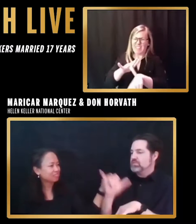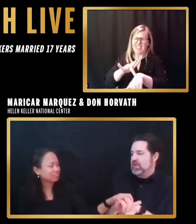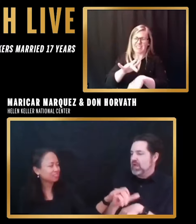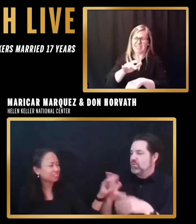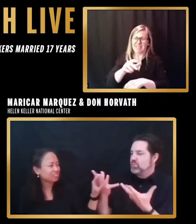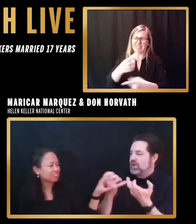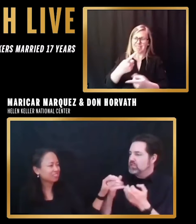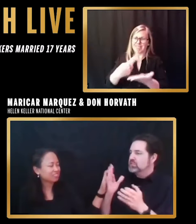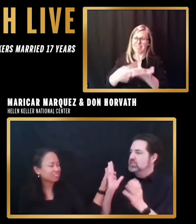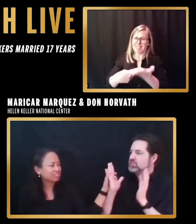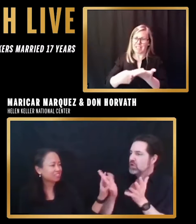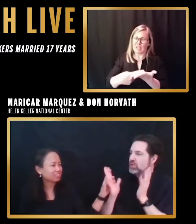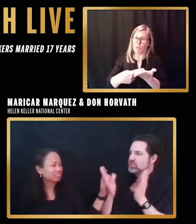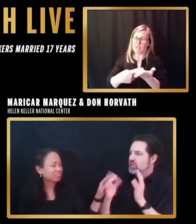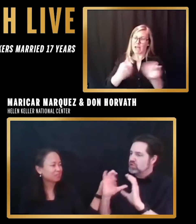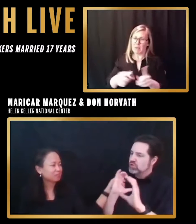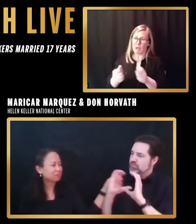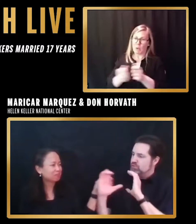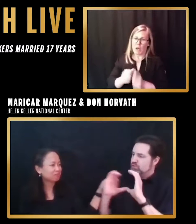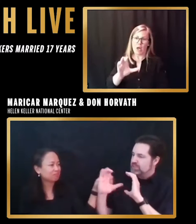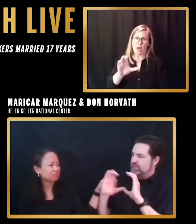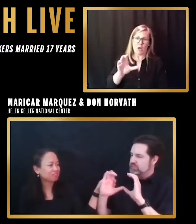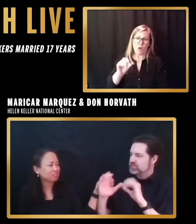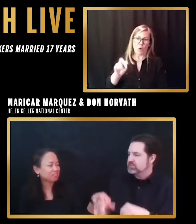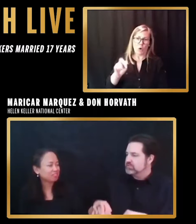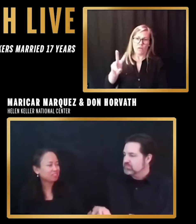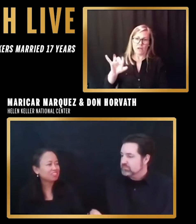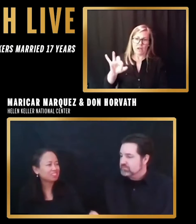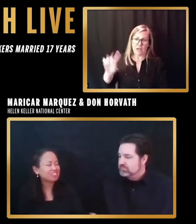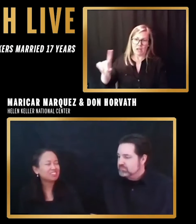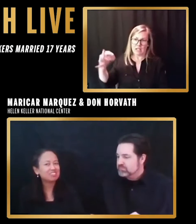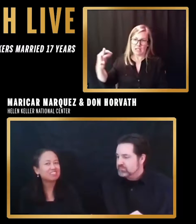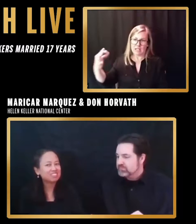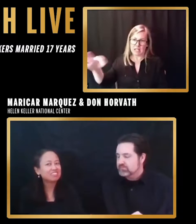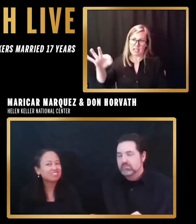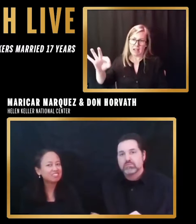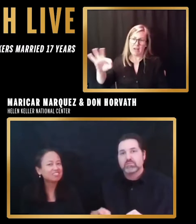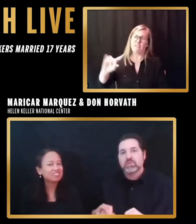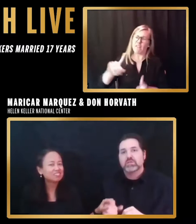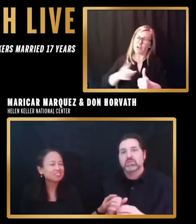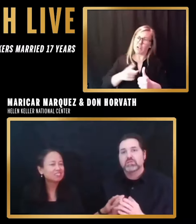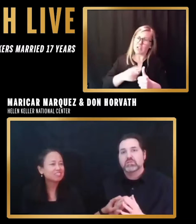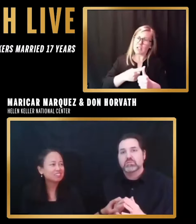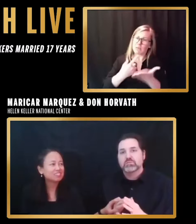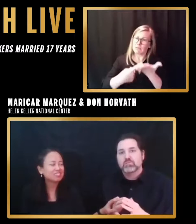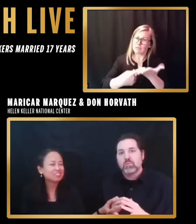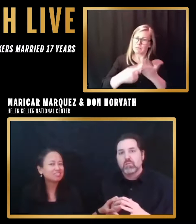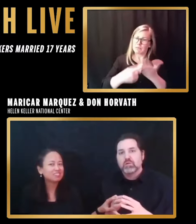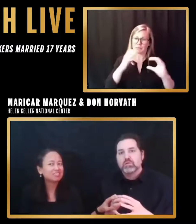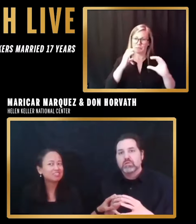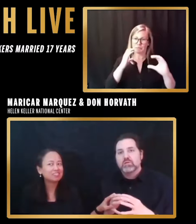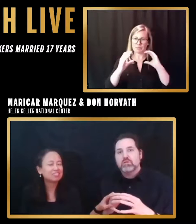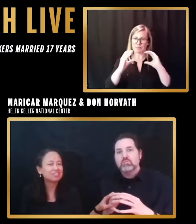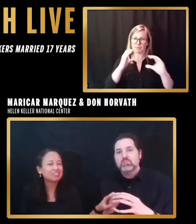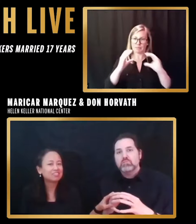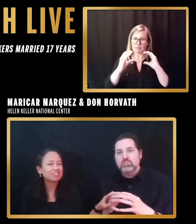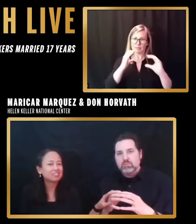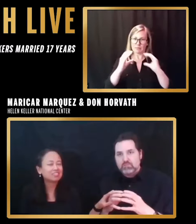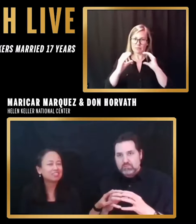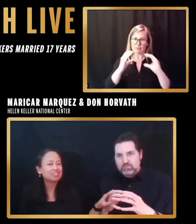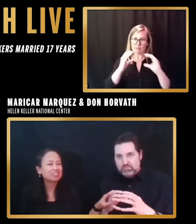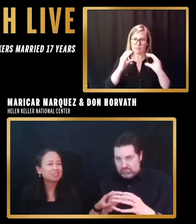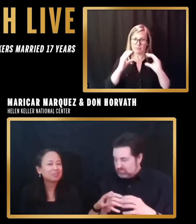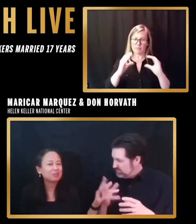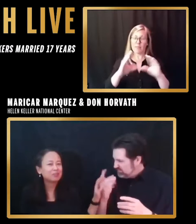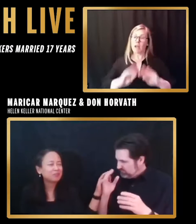to just talk about communication for a moment. So maybe, you know, if you, I obviously for people who are tuning